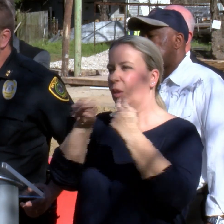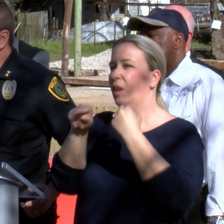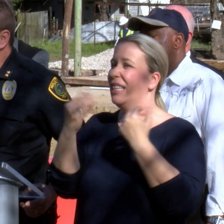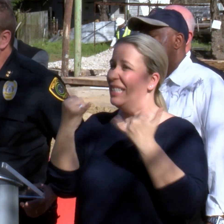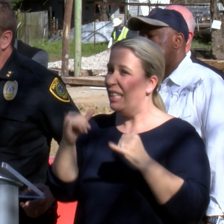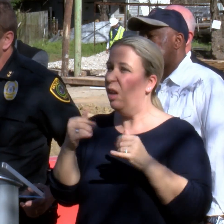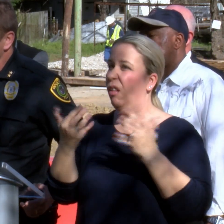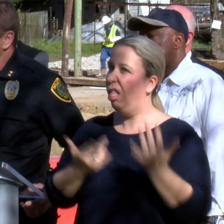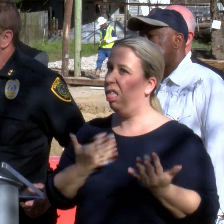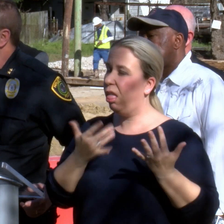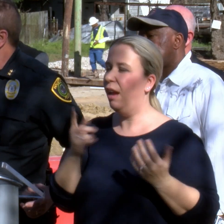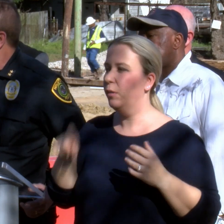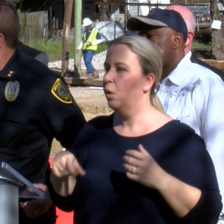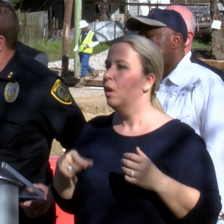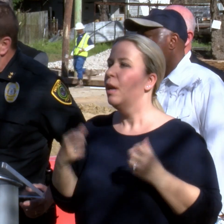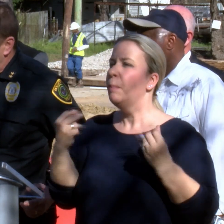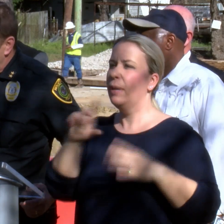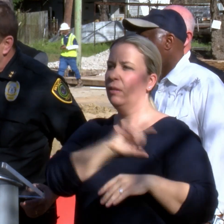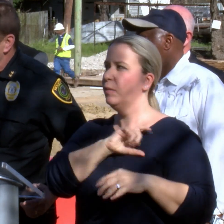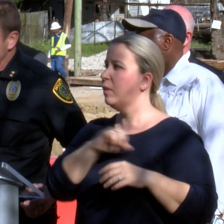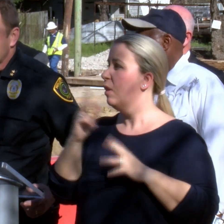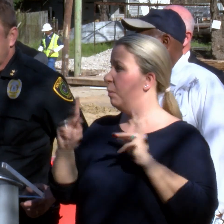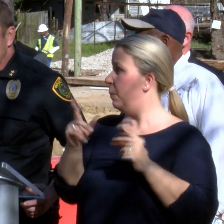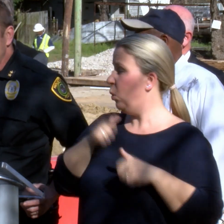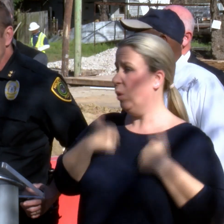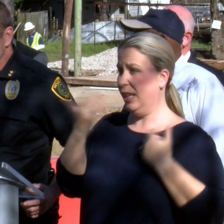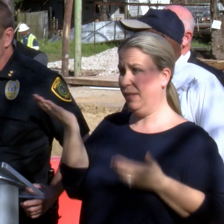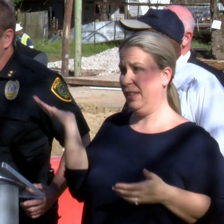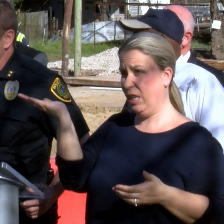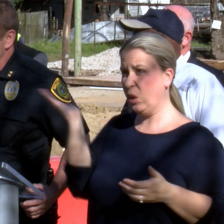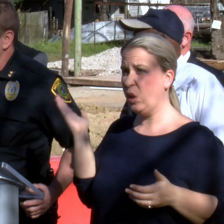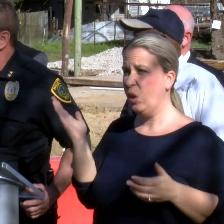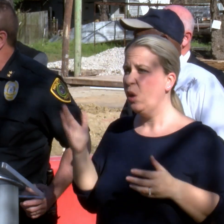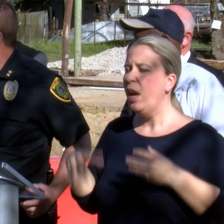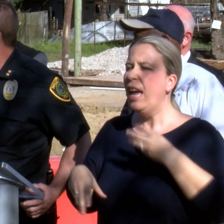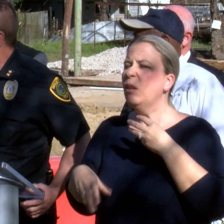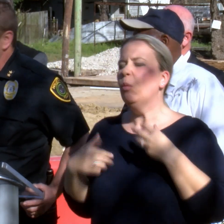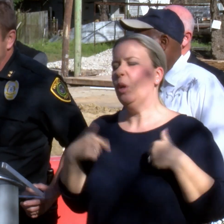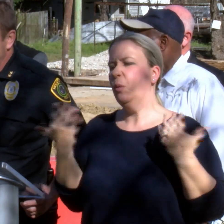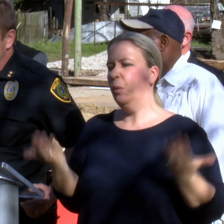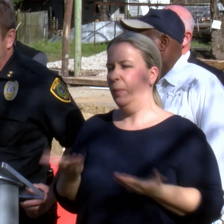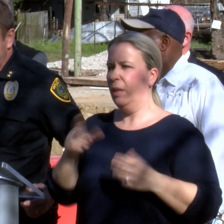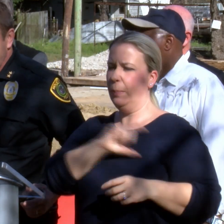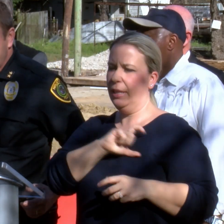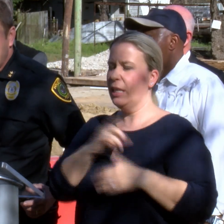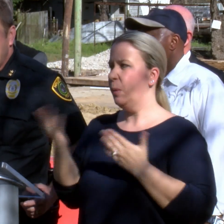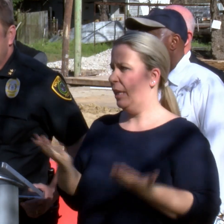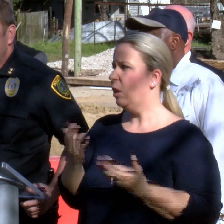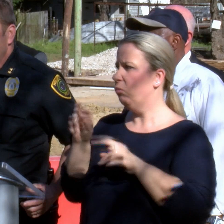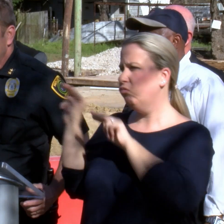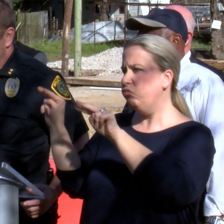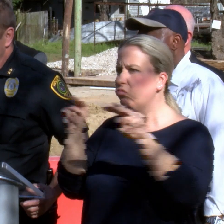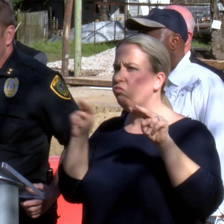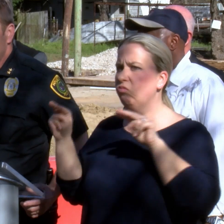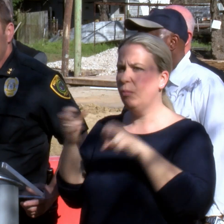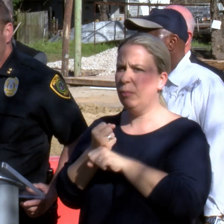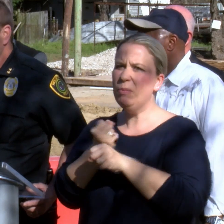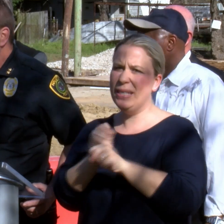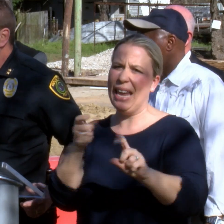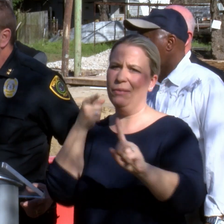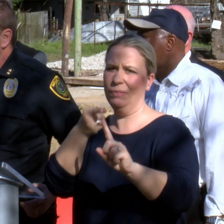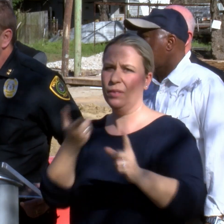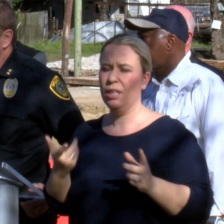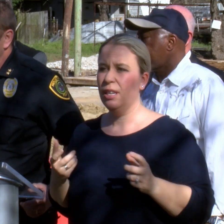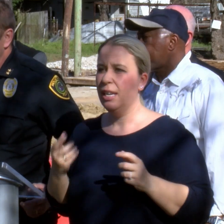with us. We'll have officers out here. For the neighbors that live out here, we'll still be out doing extra patrols to make sure that your neighbors are safe. And again, we want to